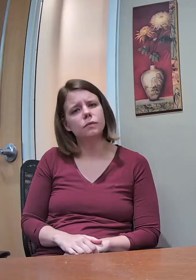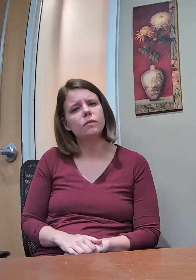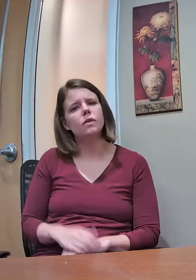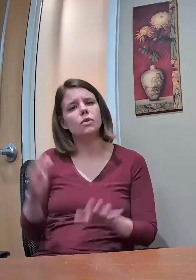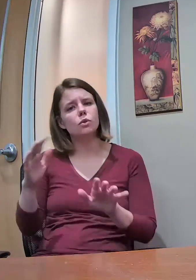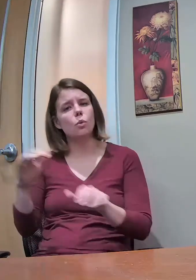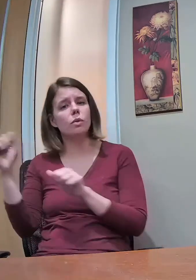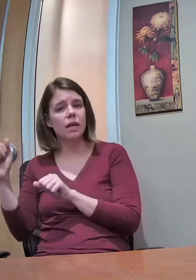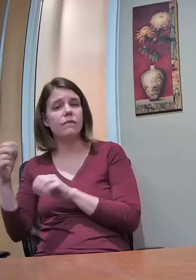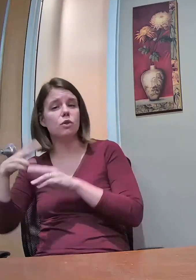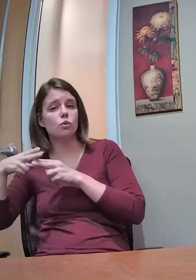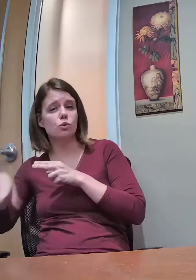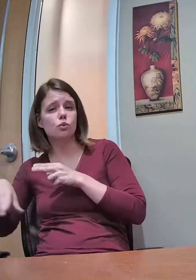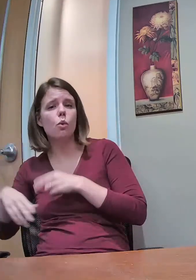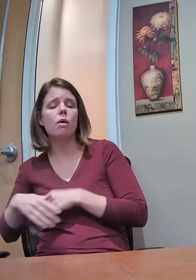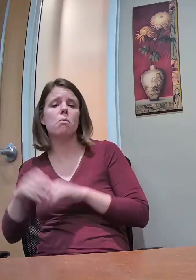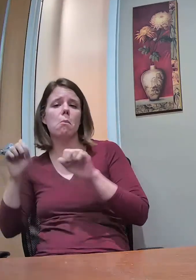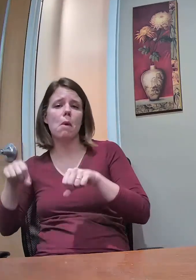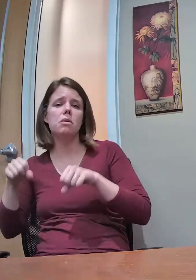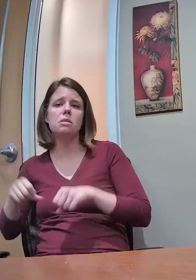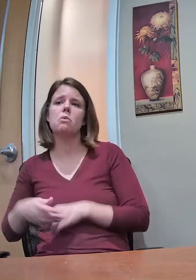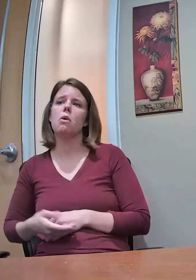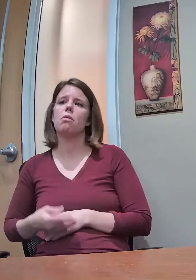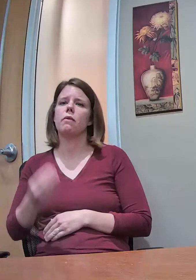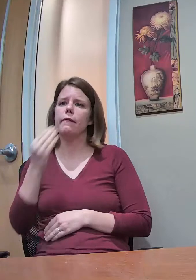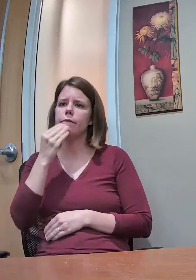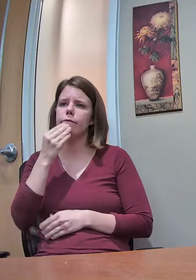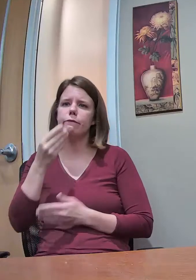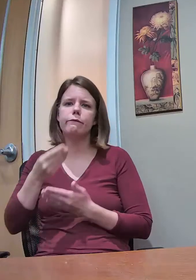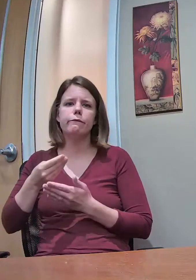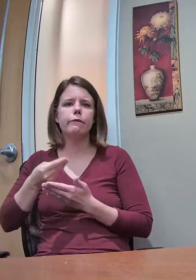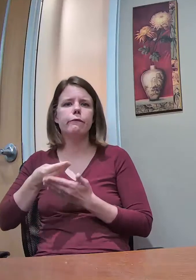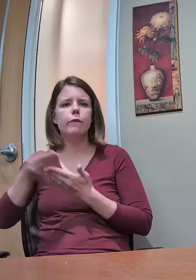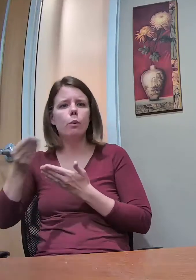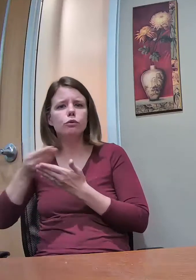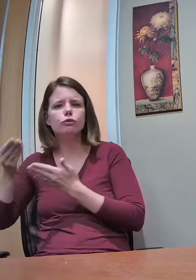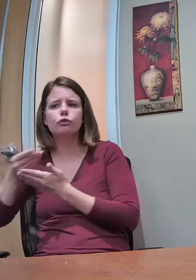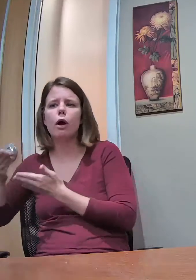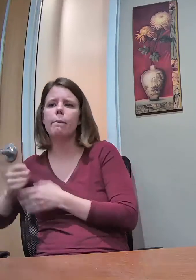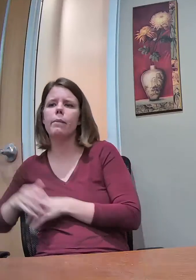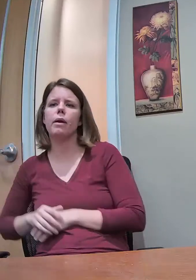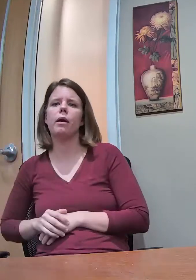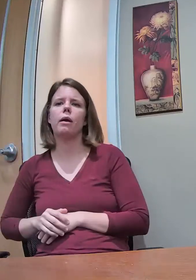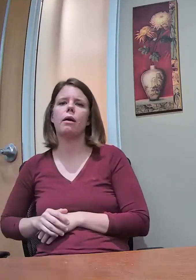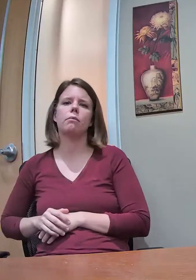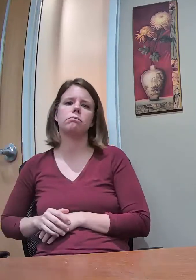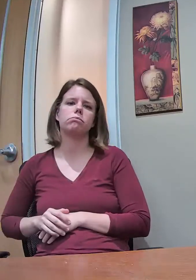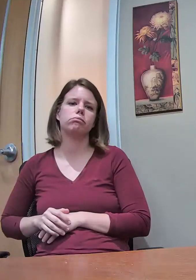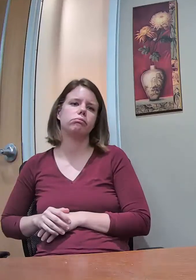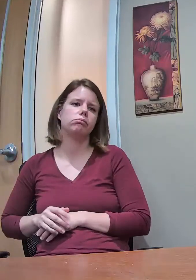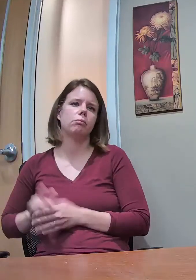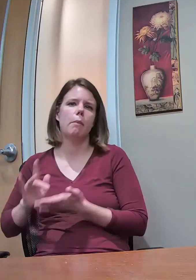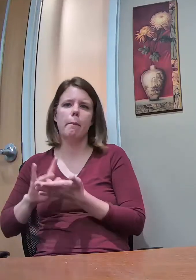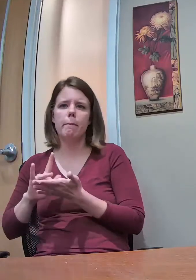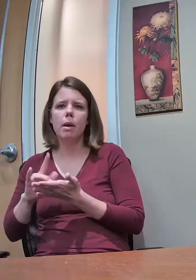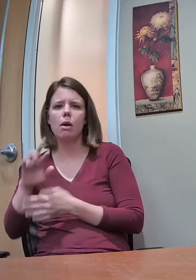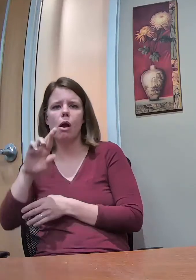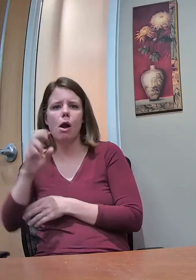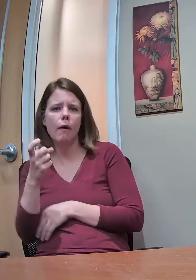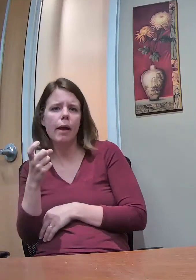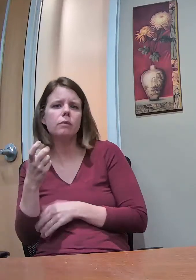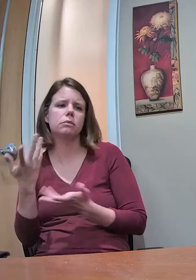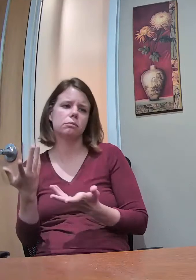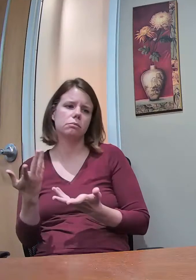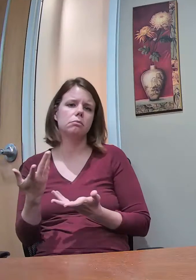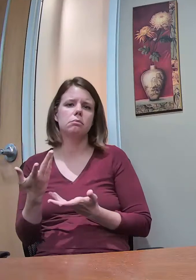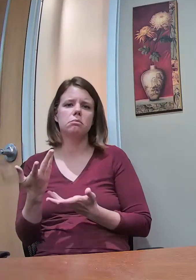groceries and pharmacies, which I don't think our residents would need, or outdoor physical activity that